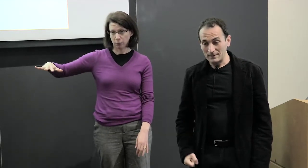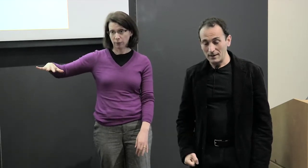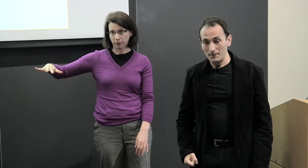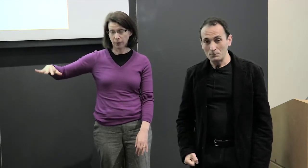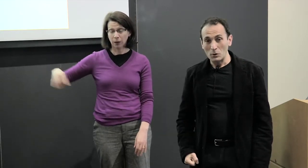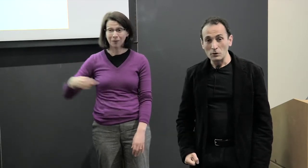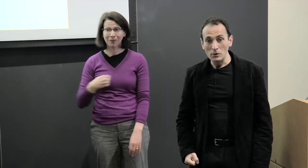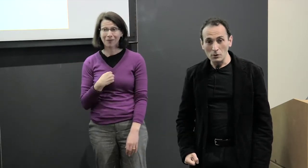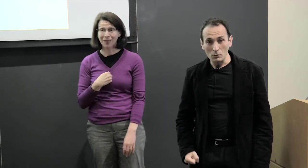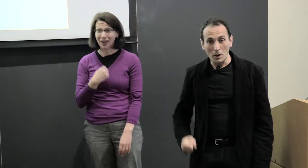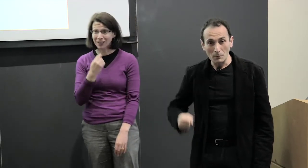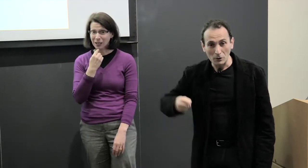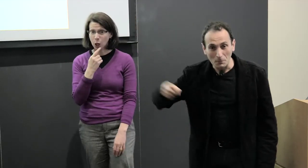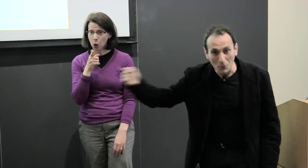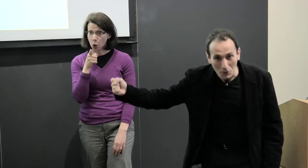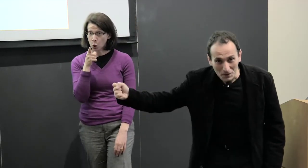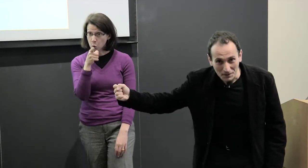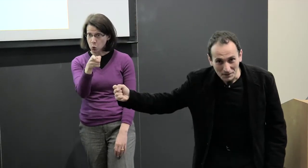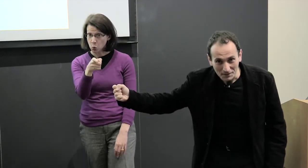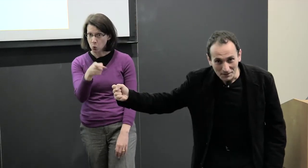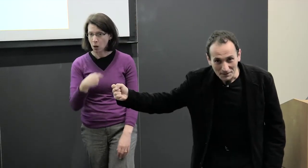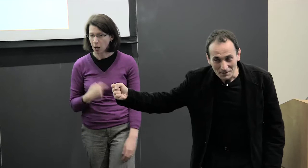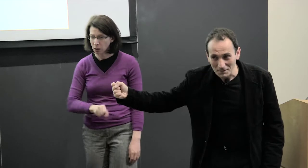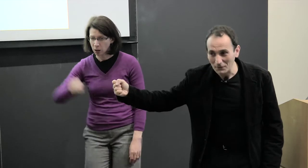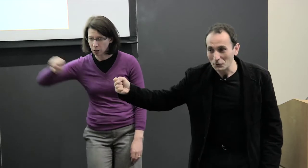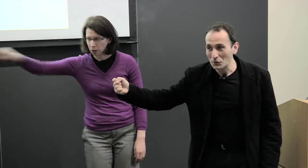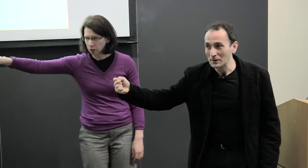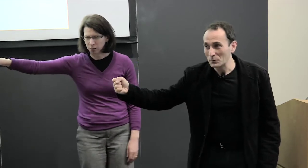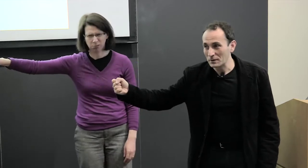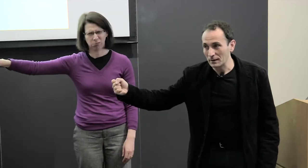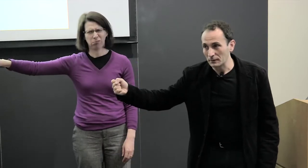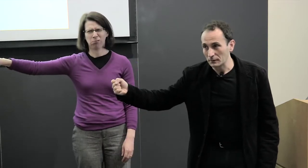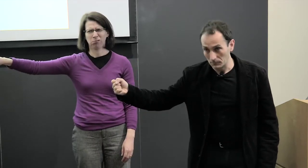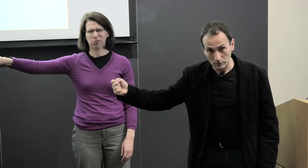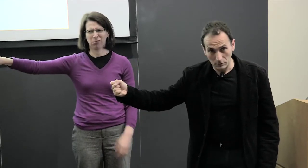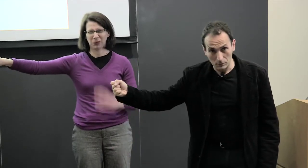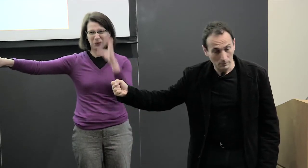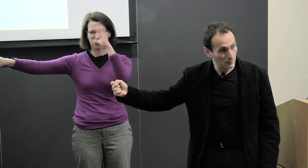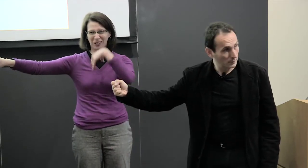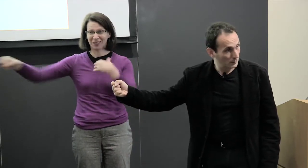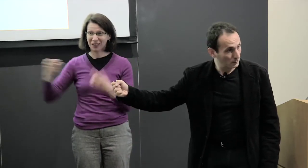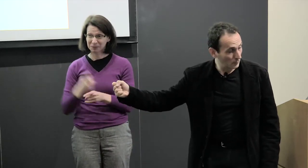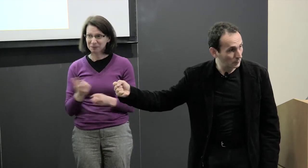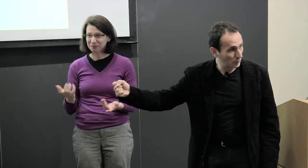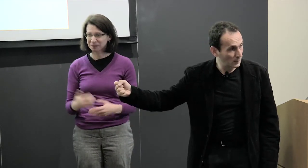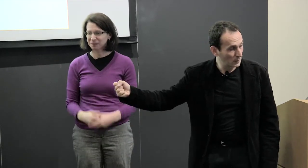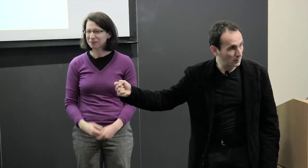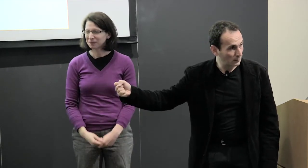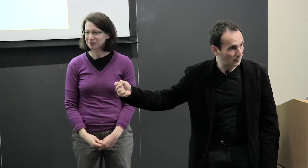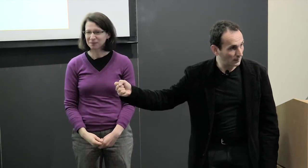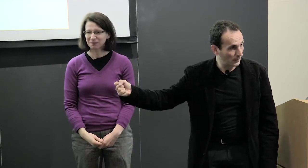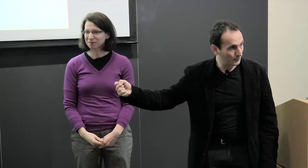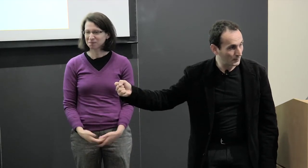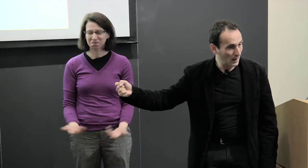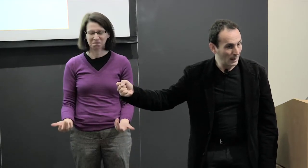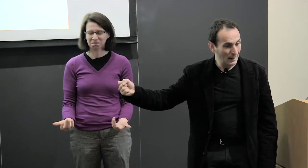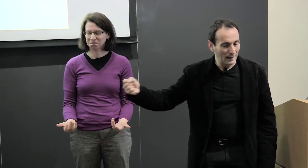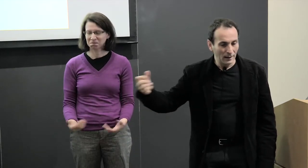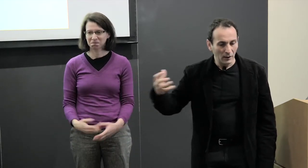But if I say, you, I'm going to, that's a totally weird thing. It's a totally weird thing to